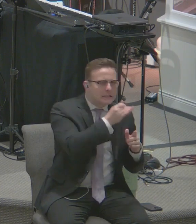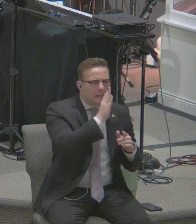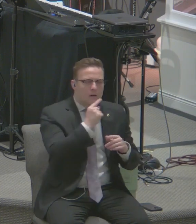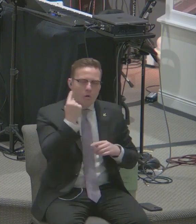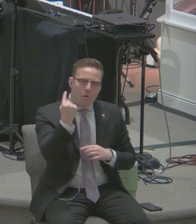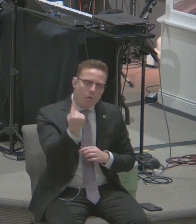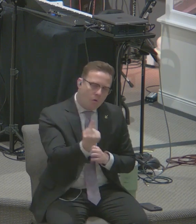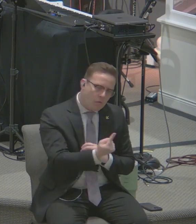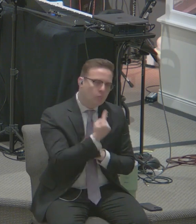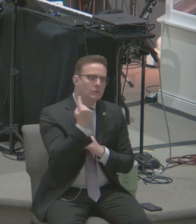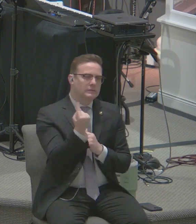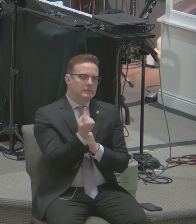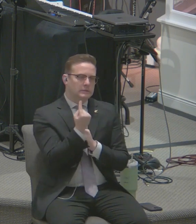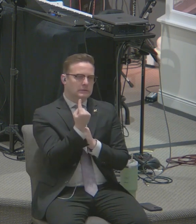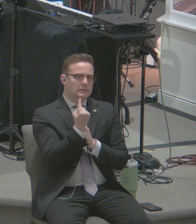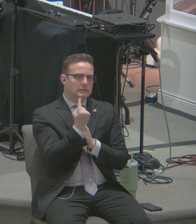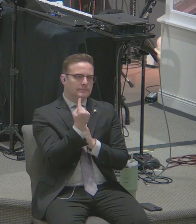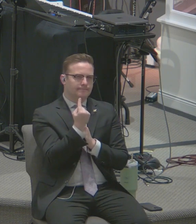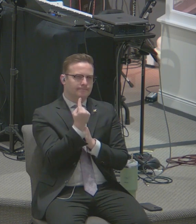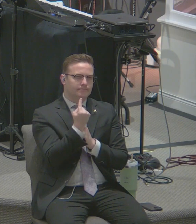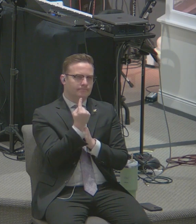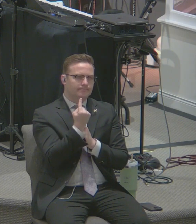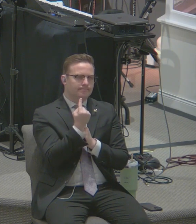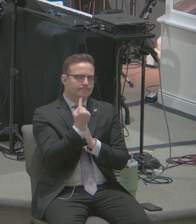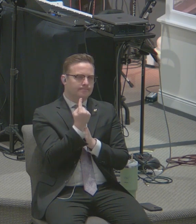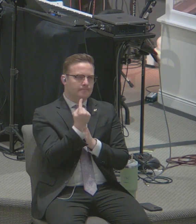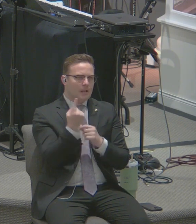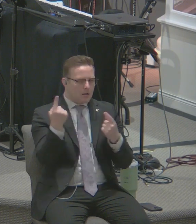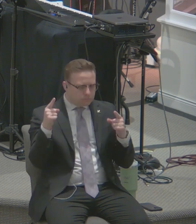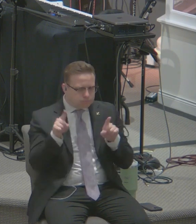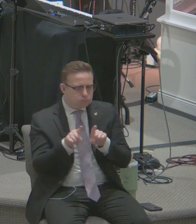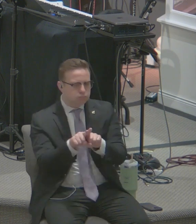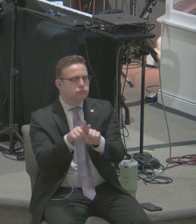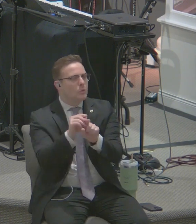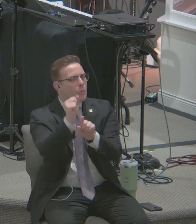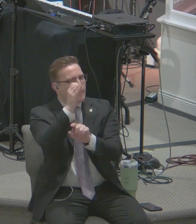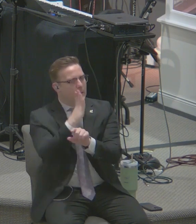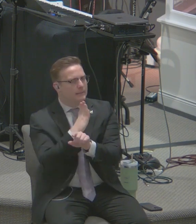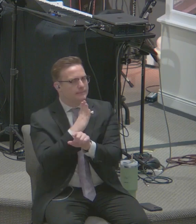has always partnered with a man.